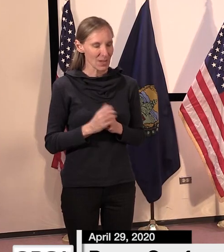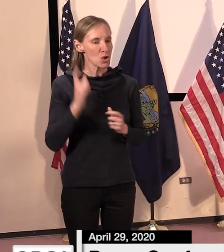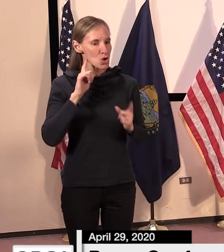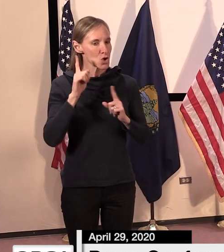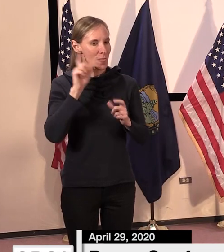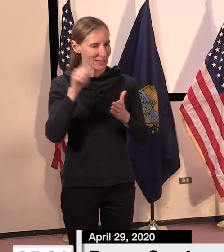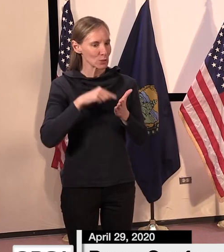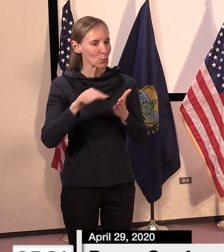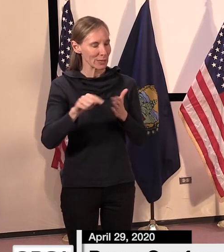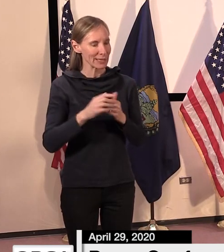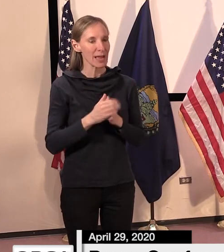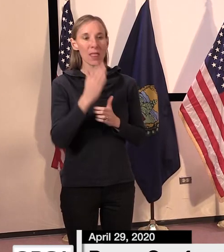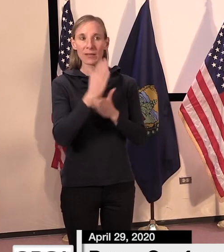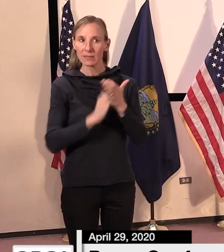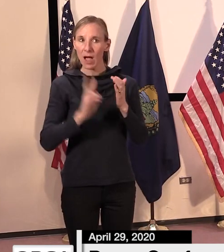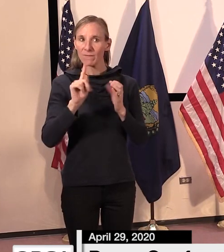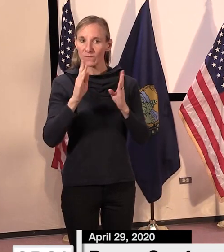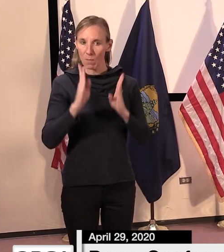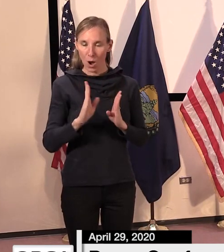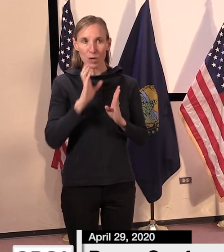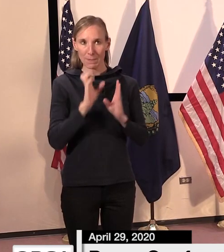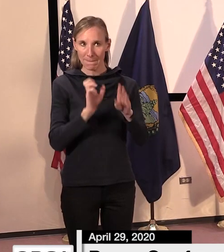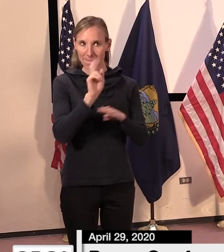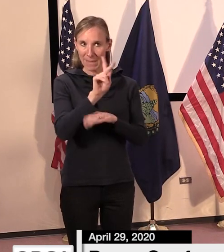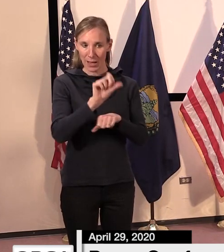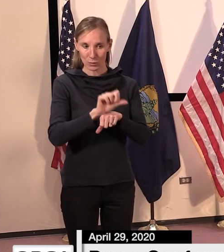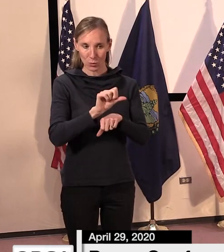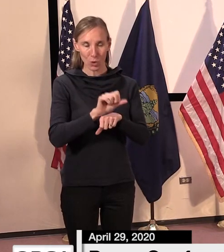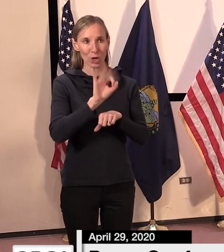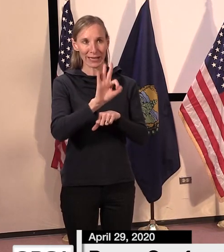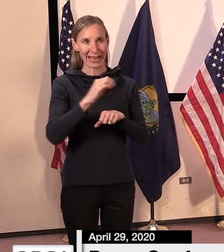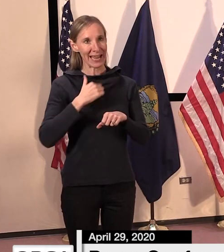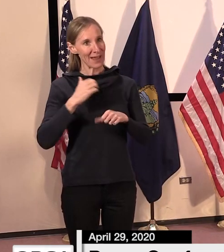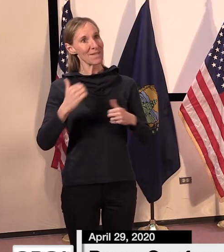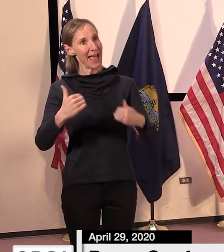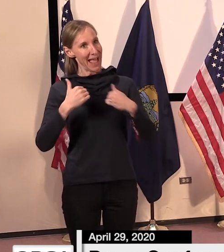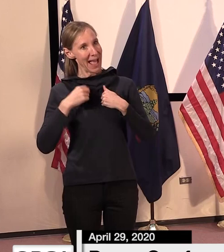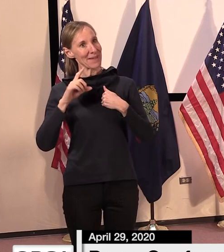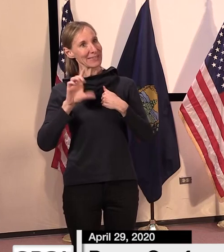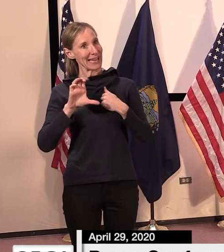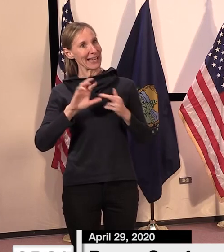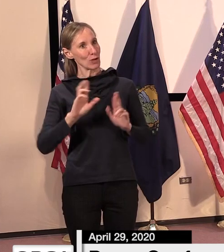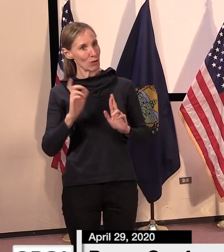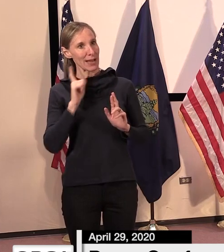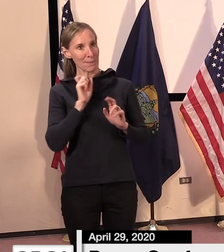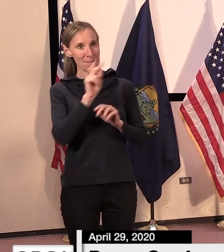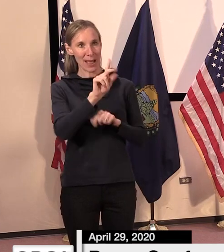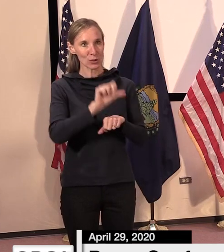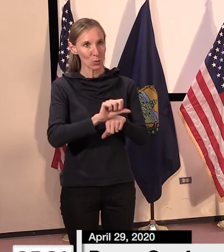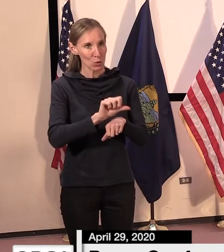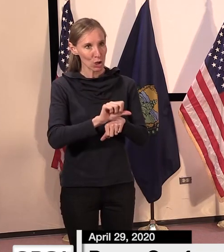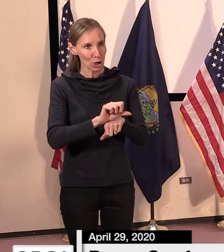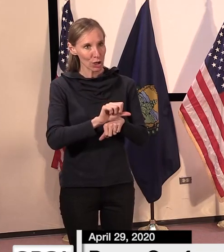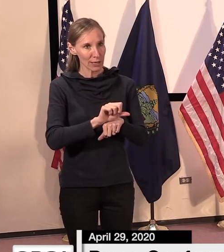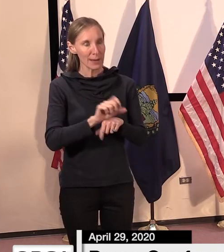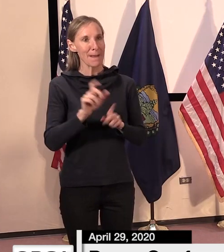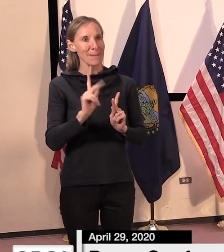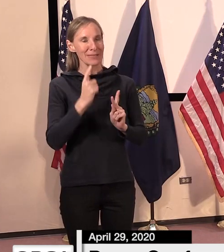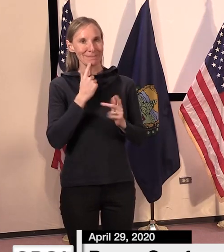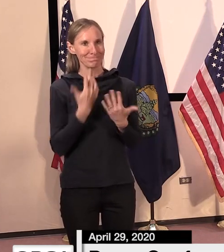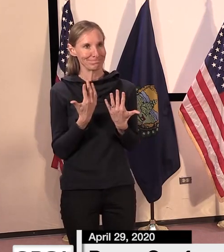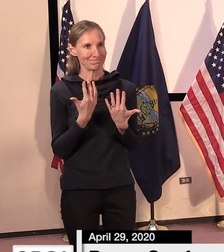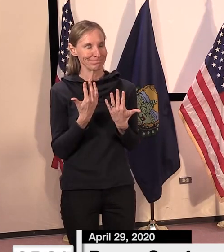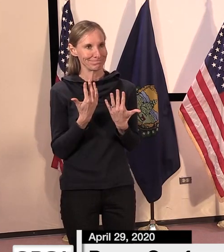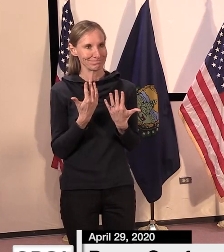some Vermonters could return to work if they had daycare, and I'm just wondering, they're wondering what